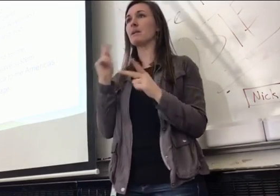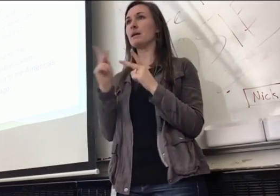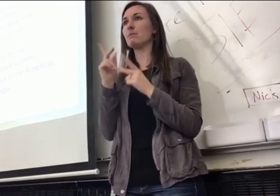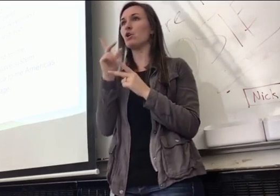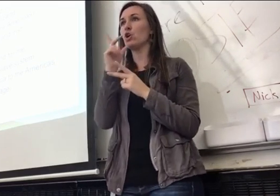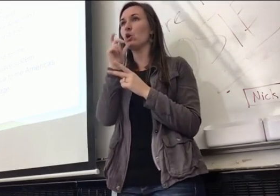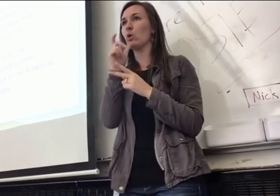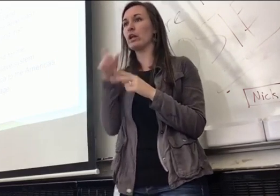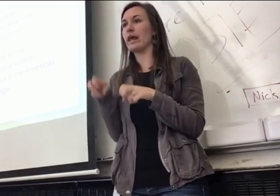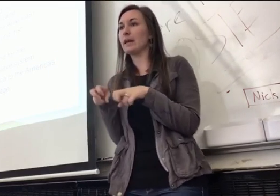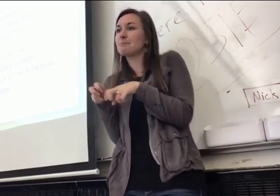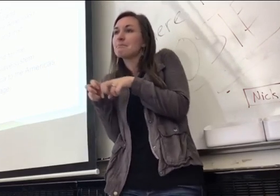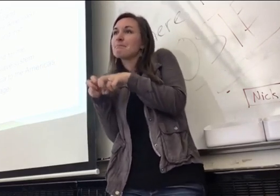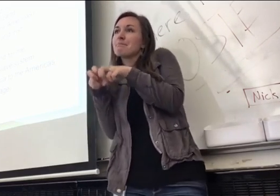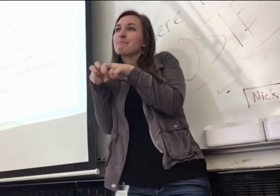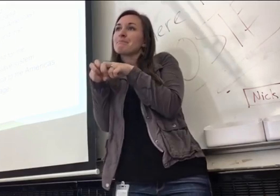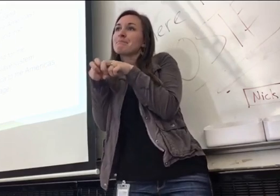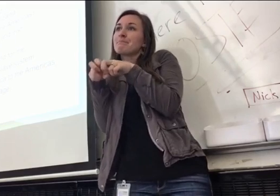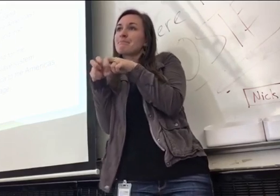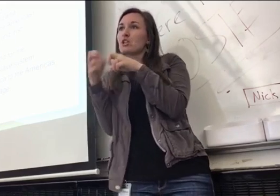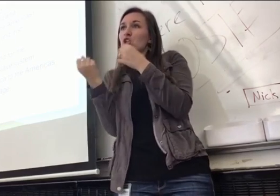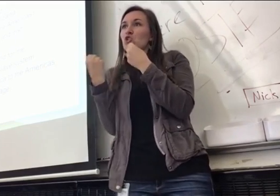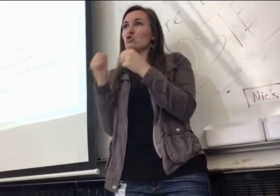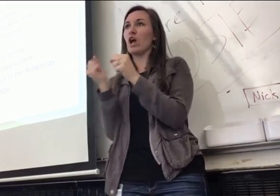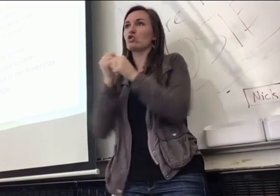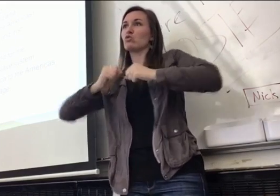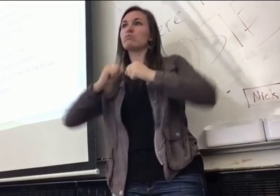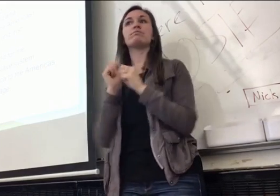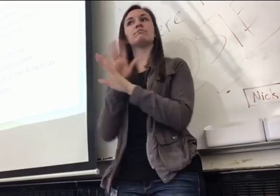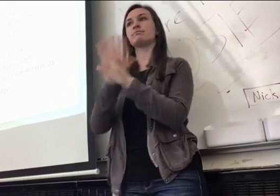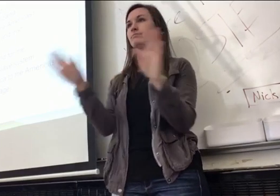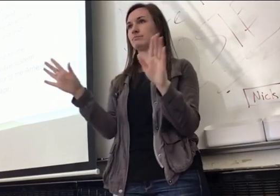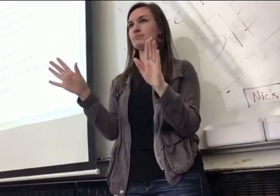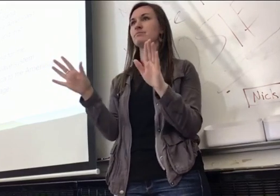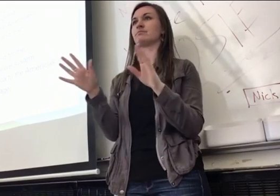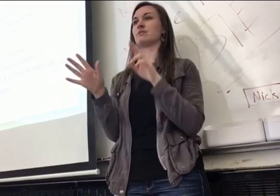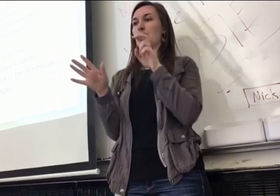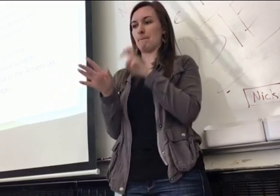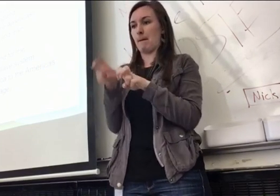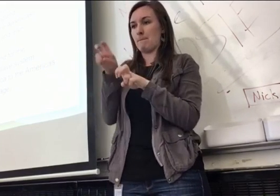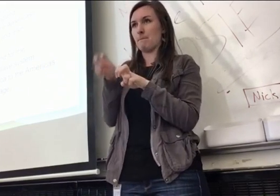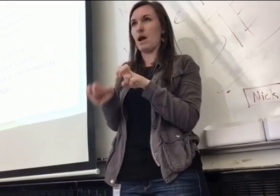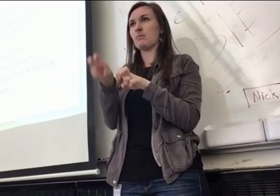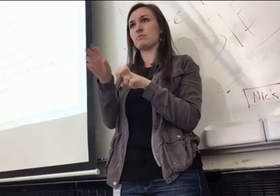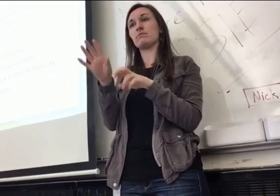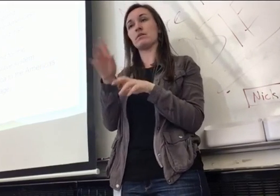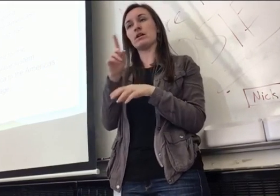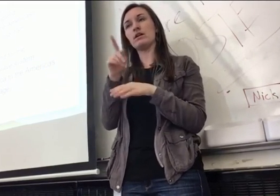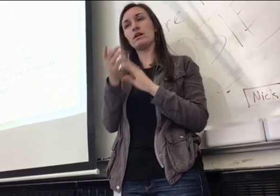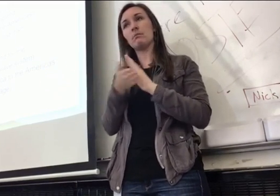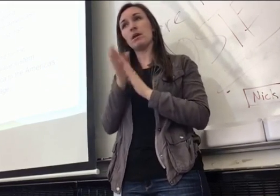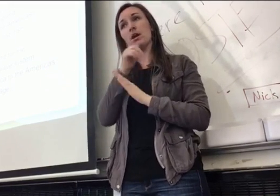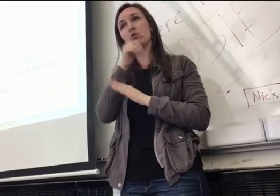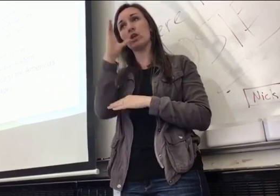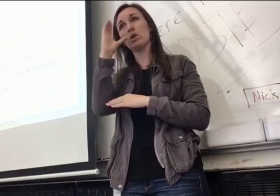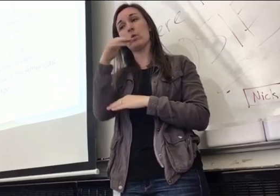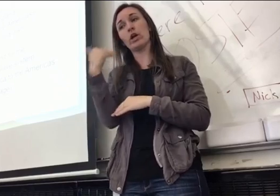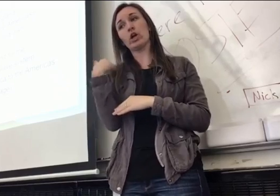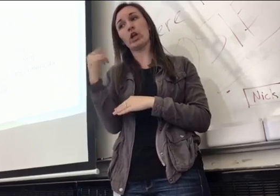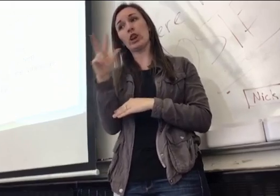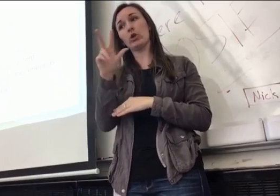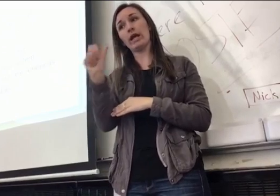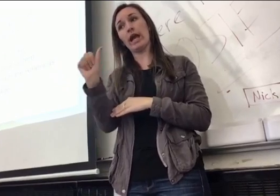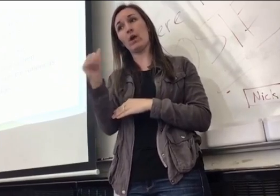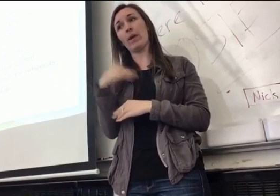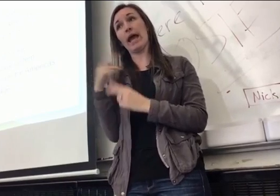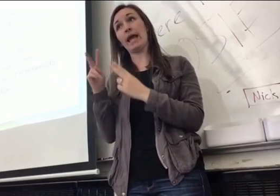each other to try to get more room. Please just solo each other out, bums on the ground, okay? It got really weird last 3A. We